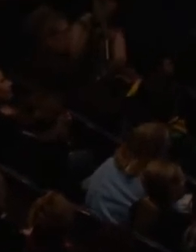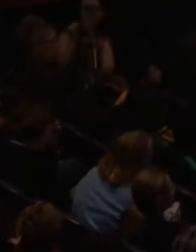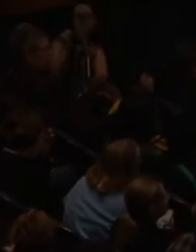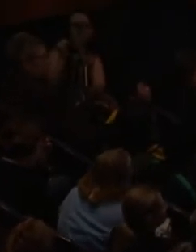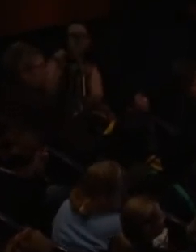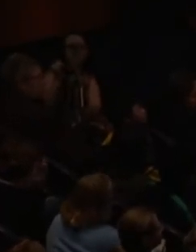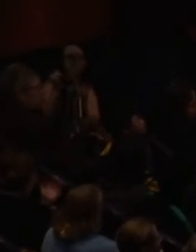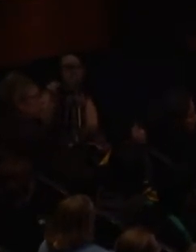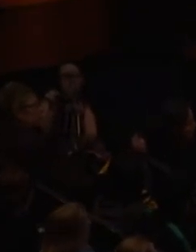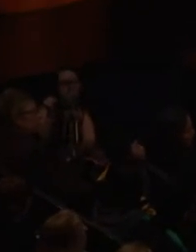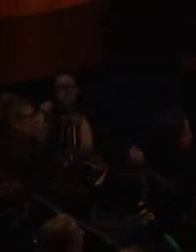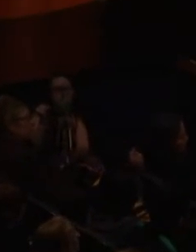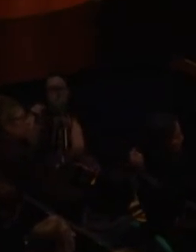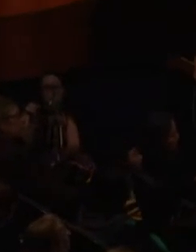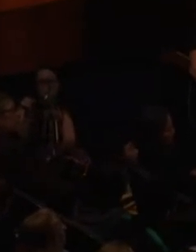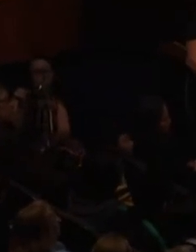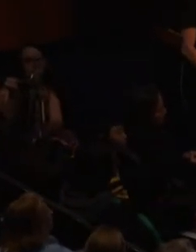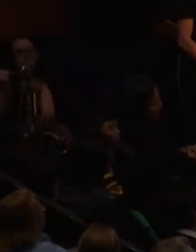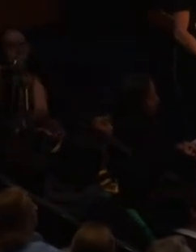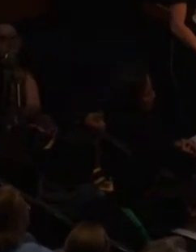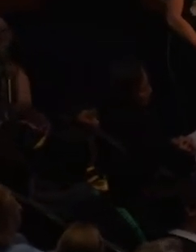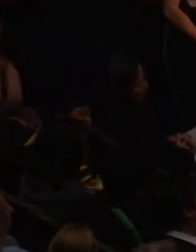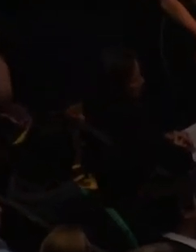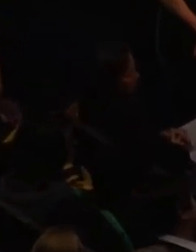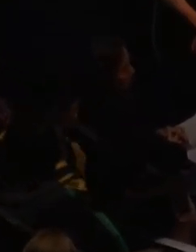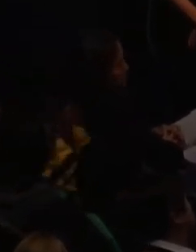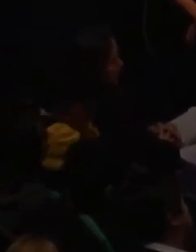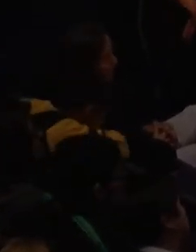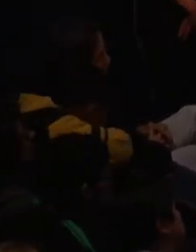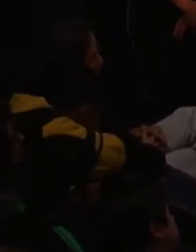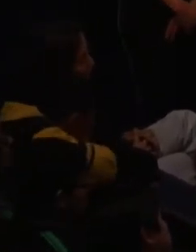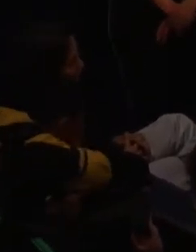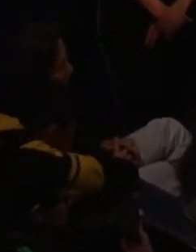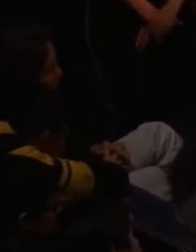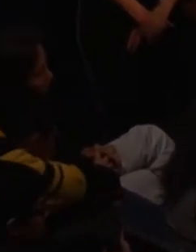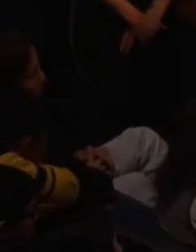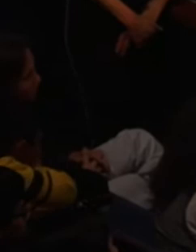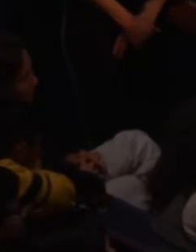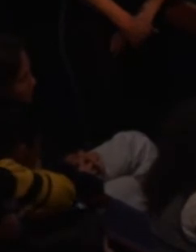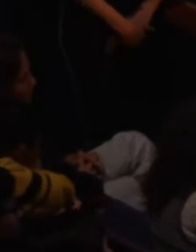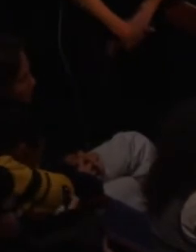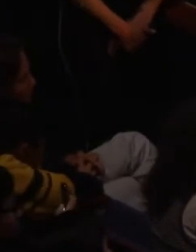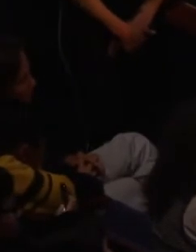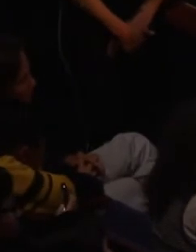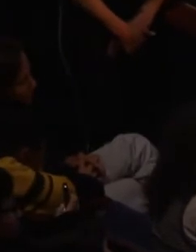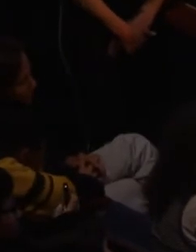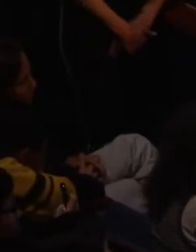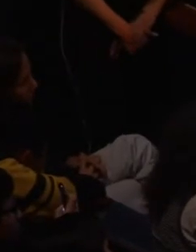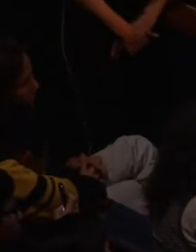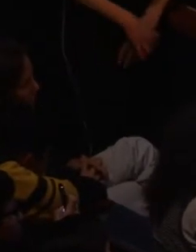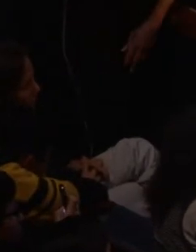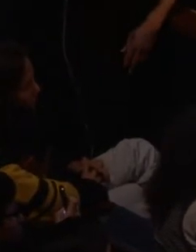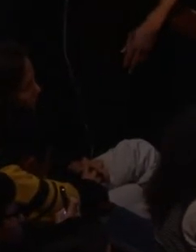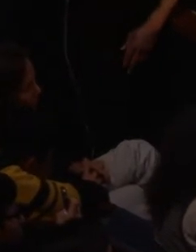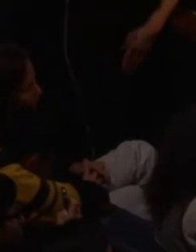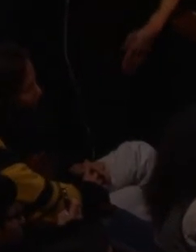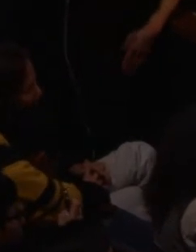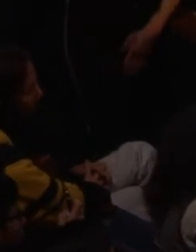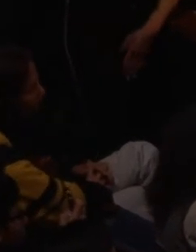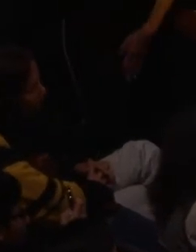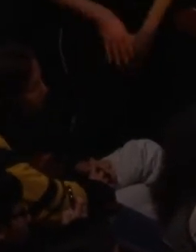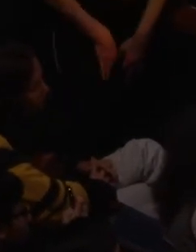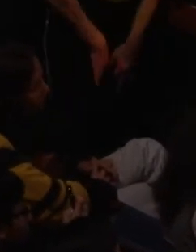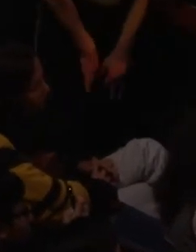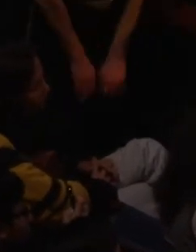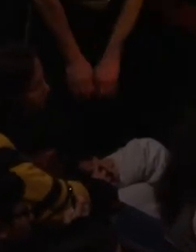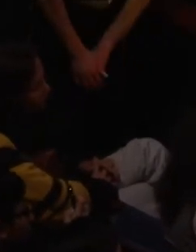Developing talents, does it talk mainly about developing the talents of an autistic child, or are we talking about a whole population? Because you can